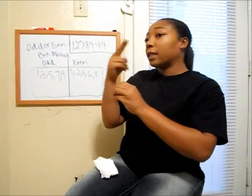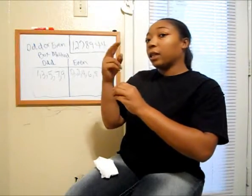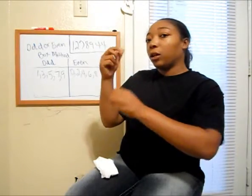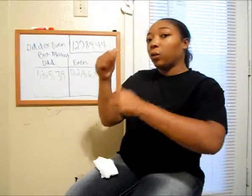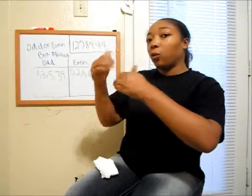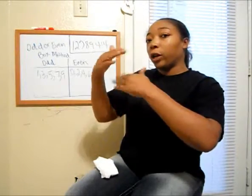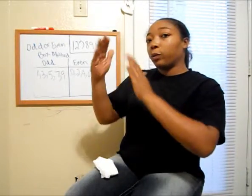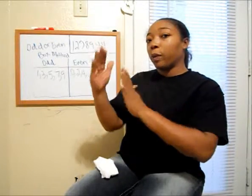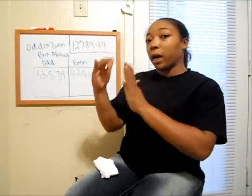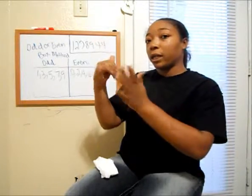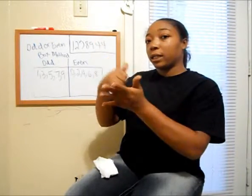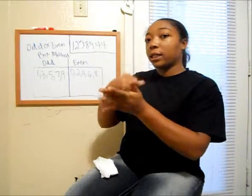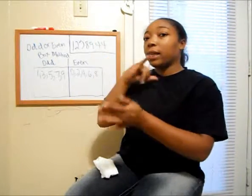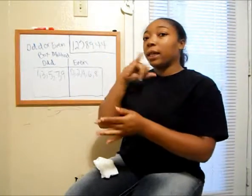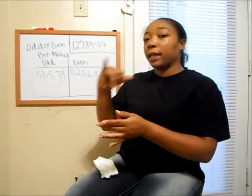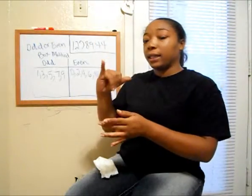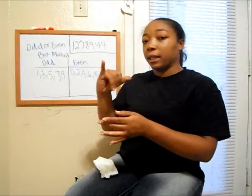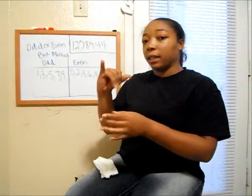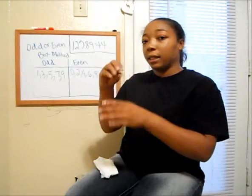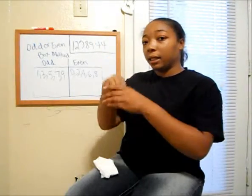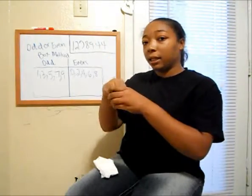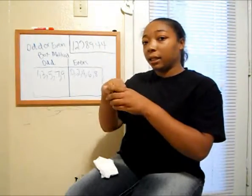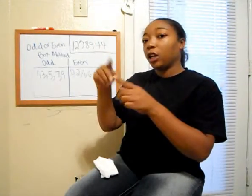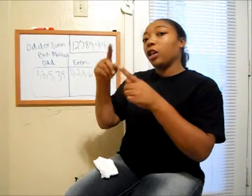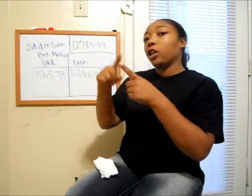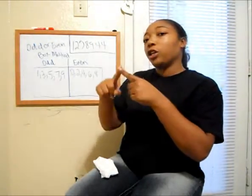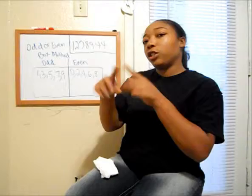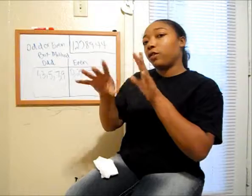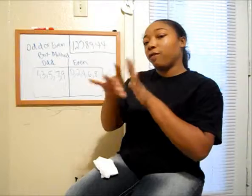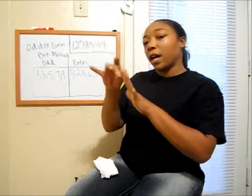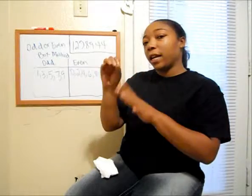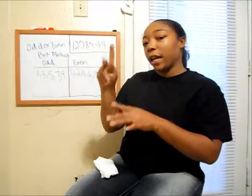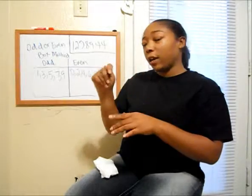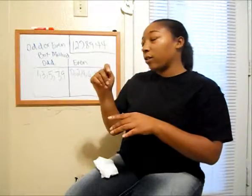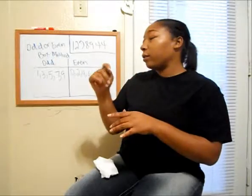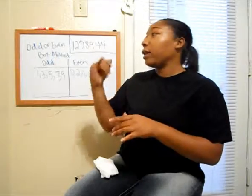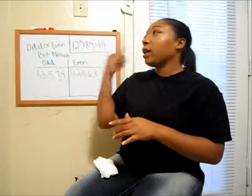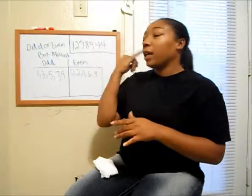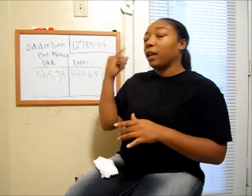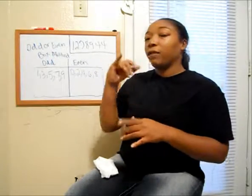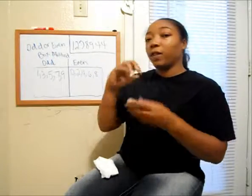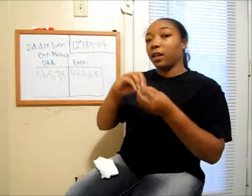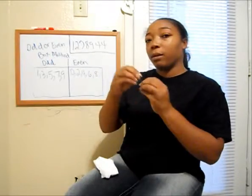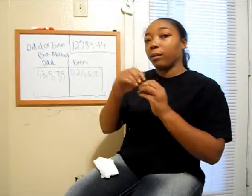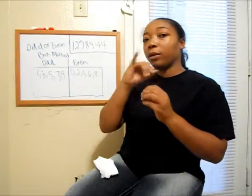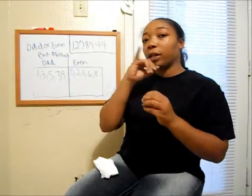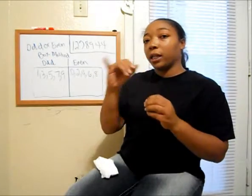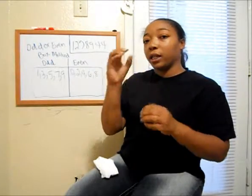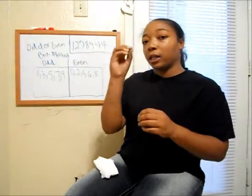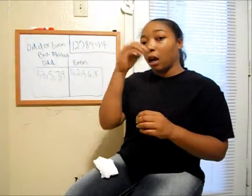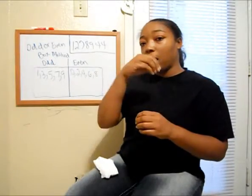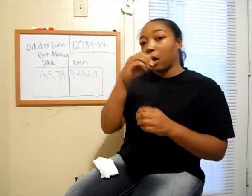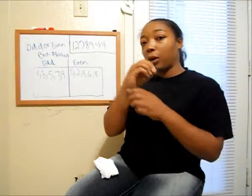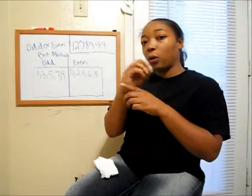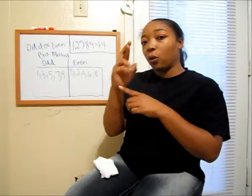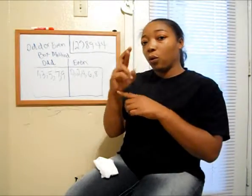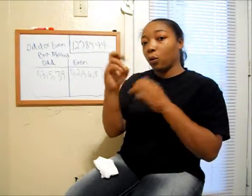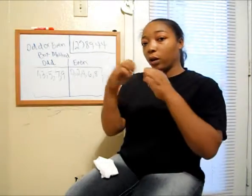see which box it is in to find out if the number is odd or